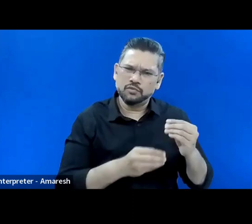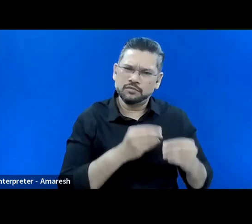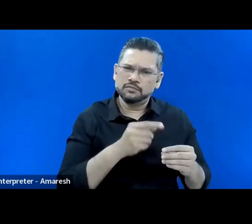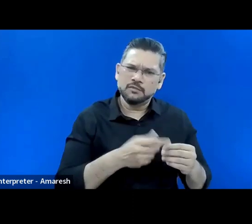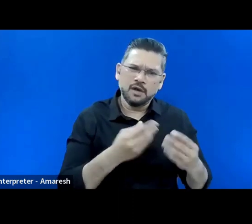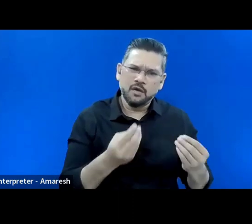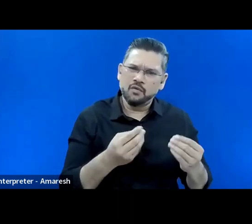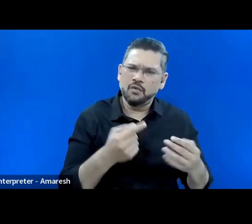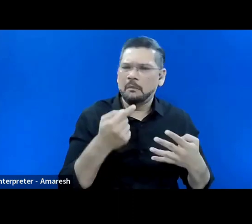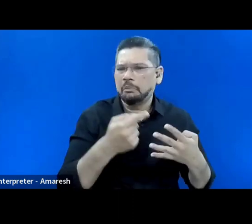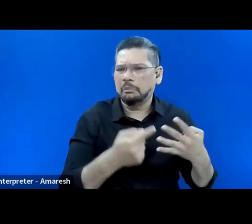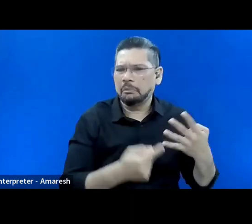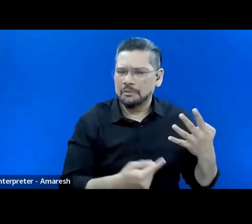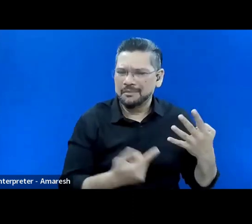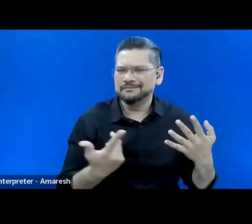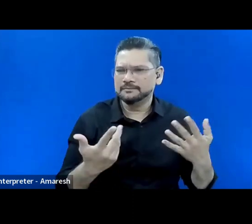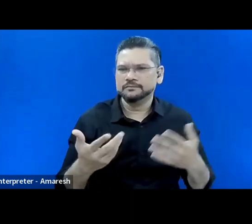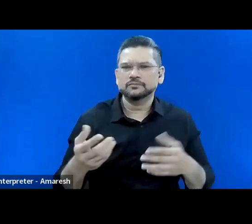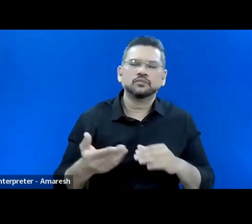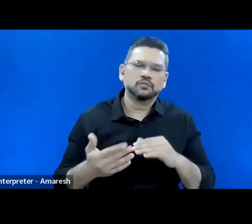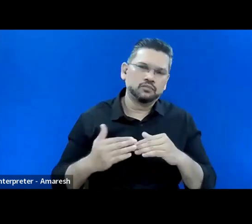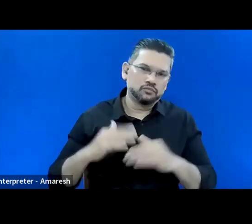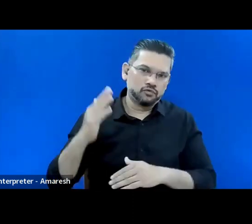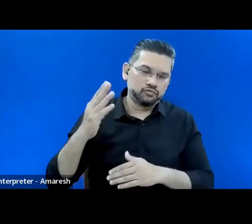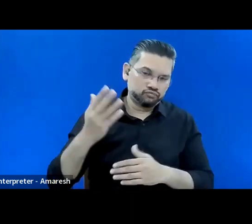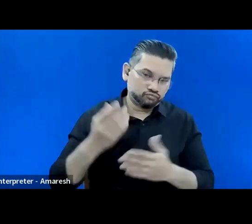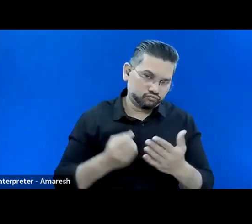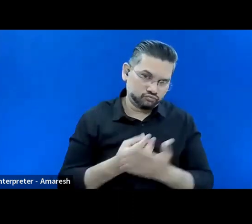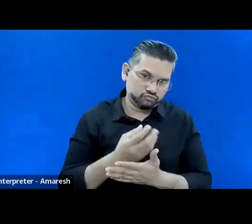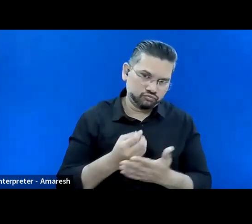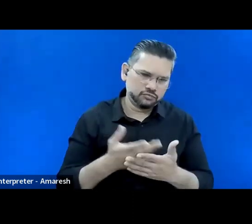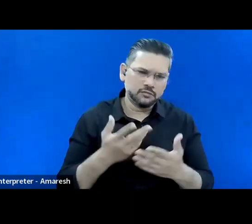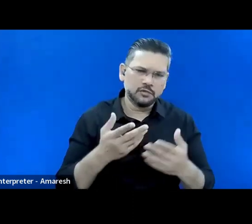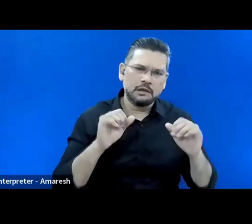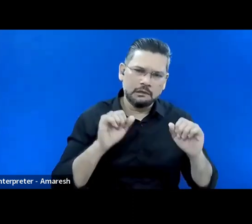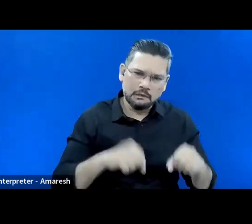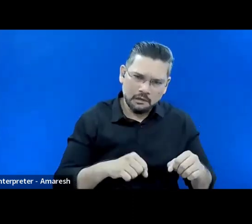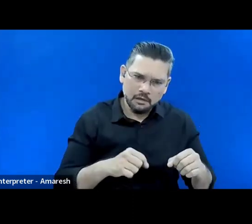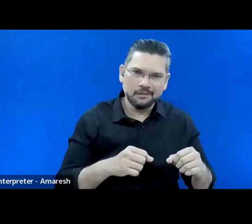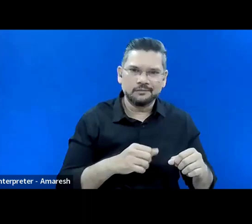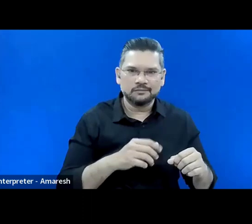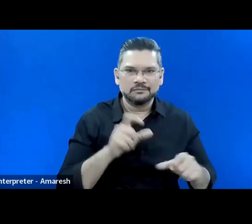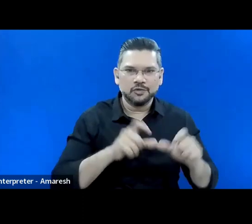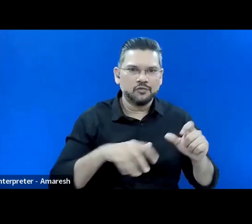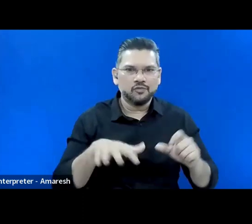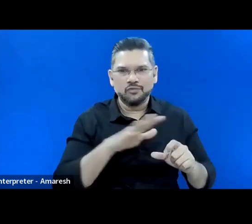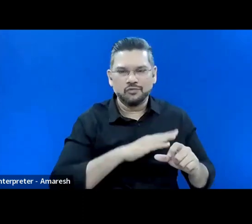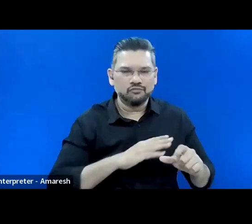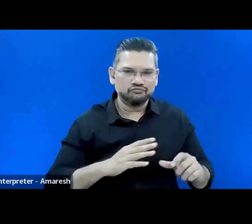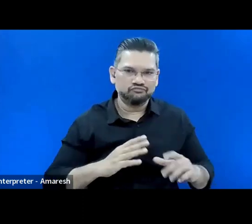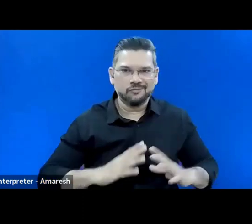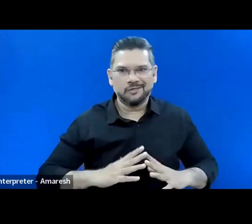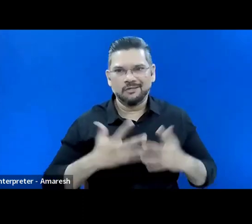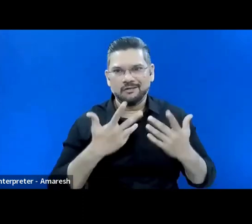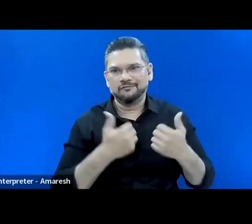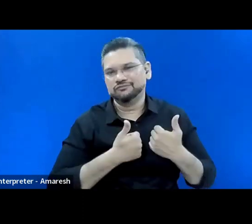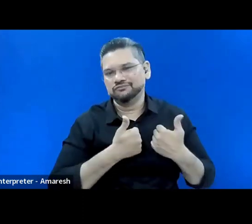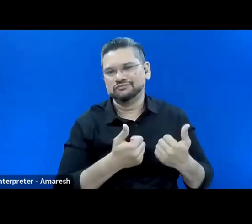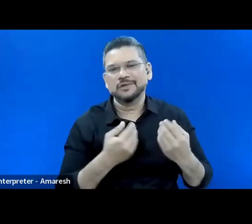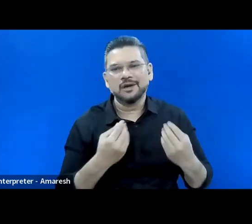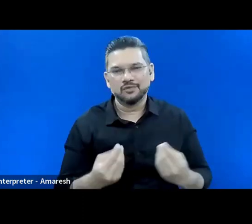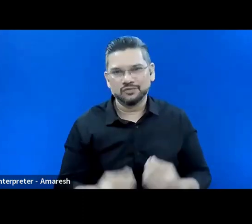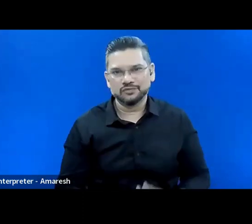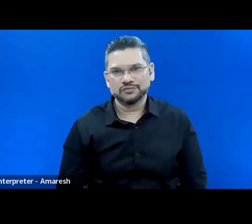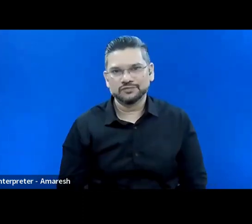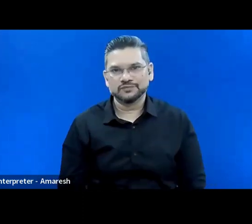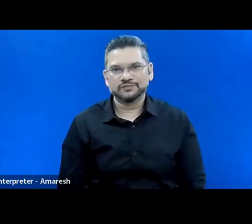what should we do to have decent life as others on an equal basis. Over to you, Leela. Thank you.